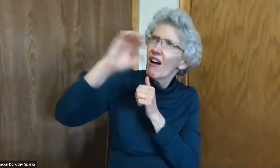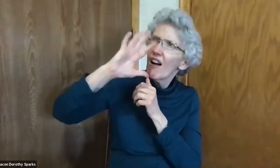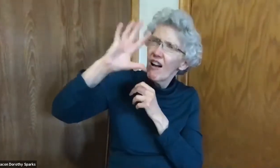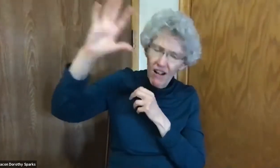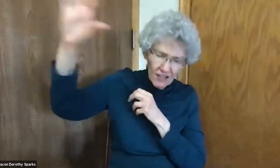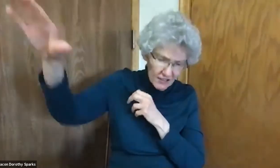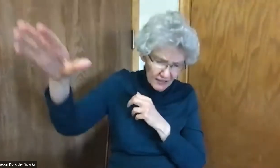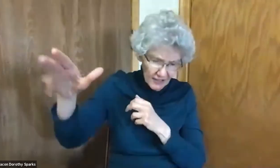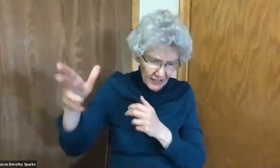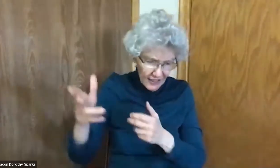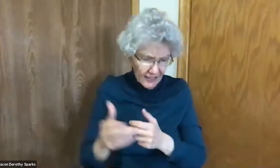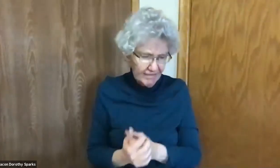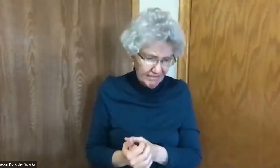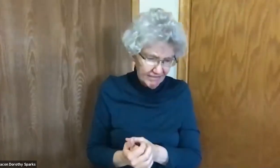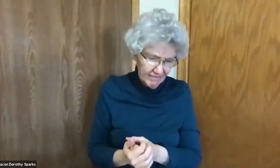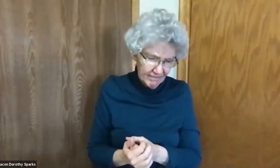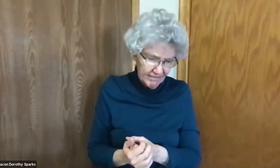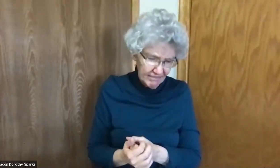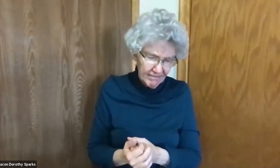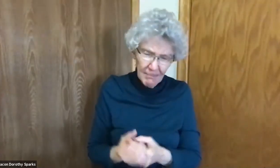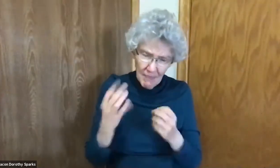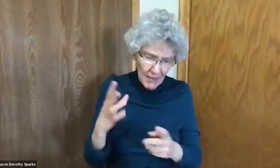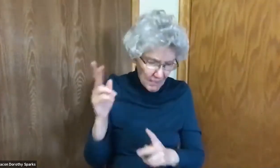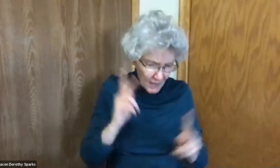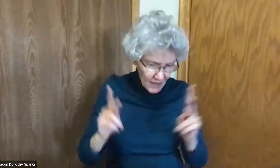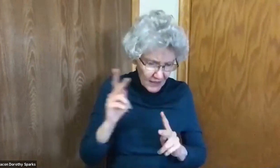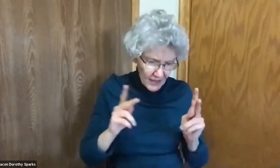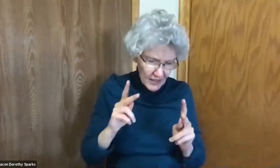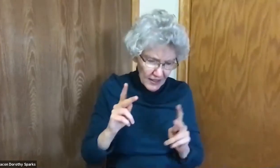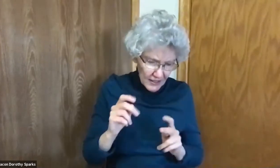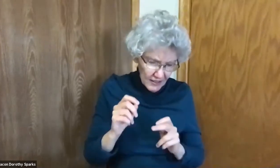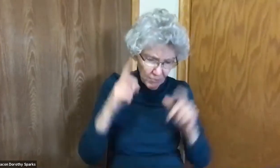These experiences make your kingdom feel like a faraway dream.